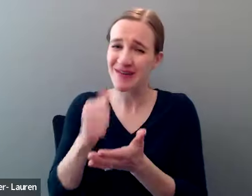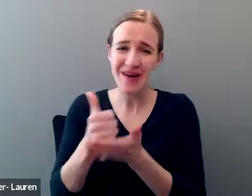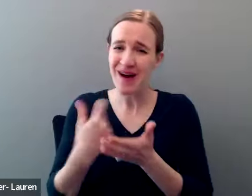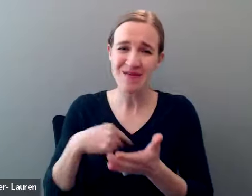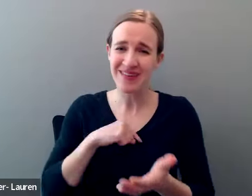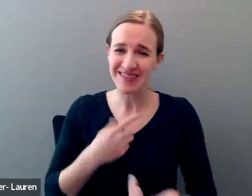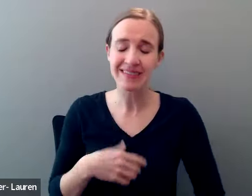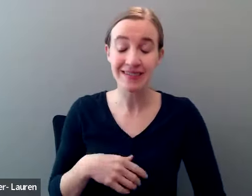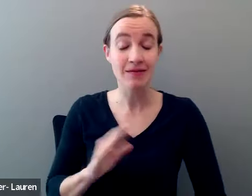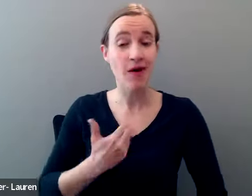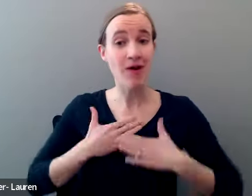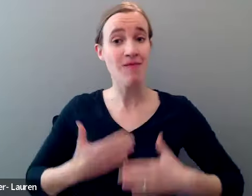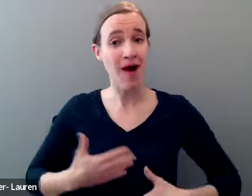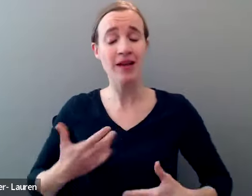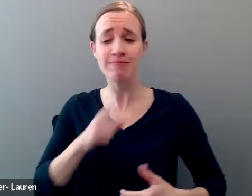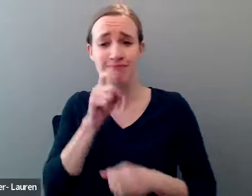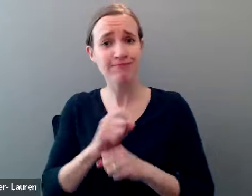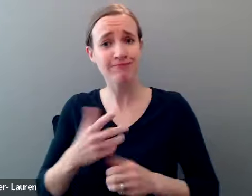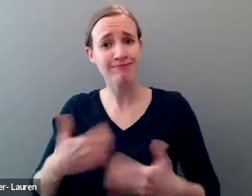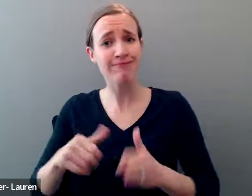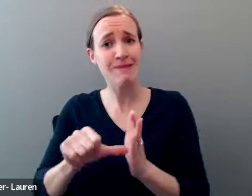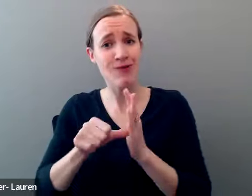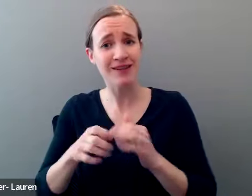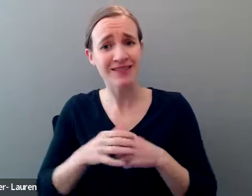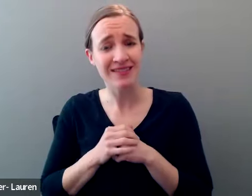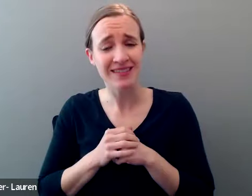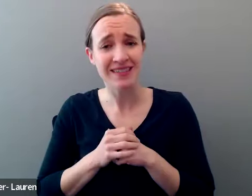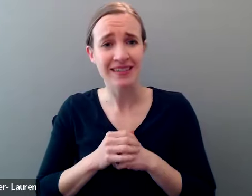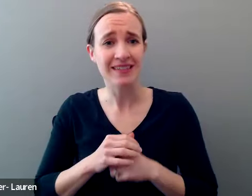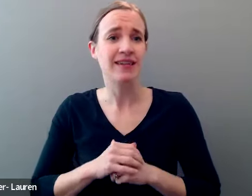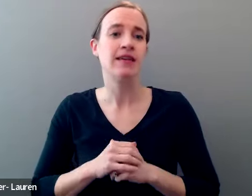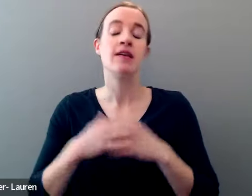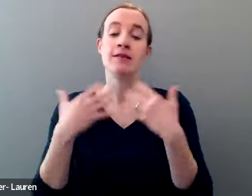they're impressive, our bodies. And so